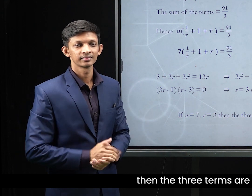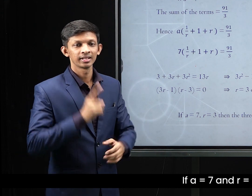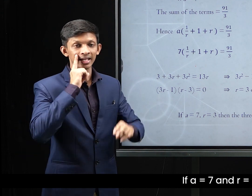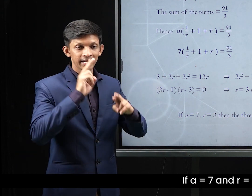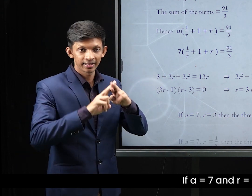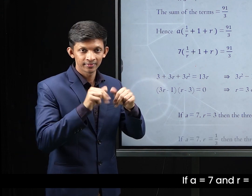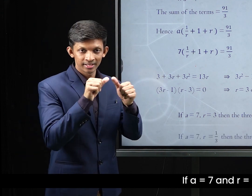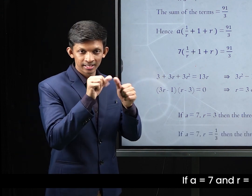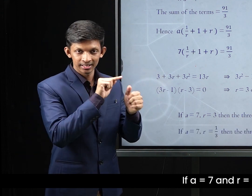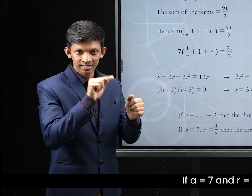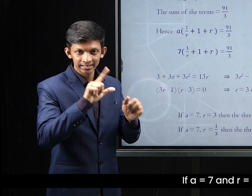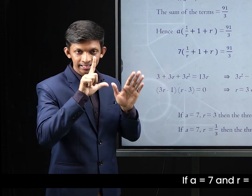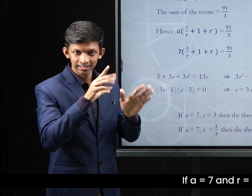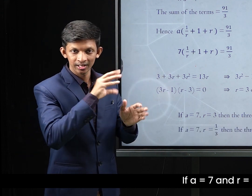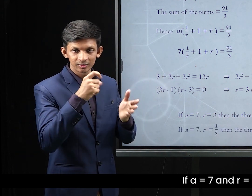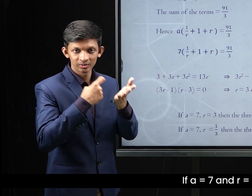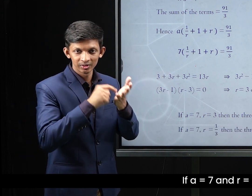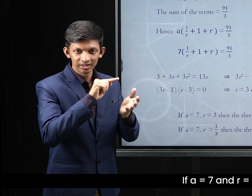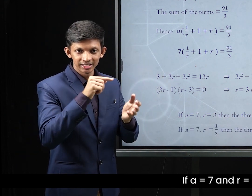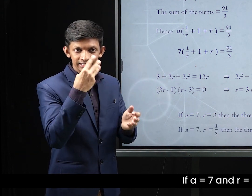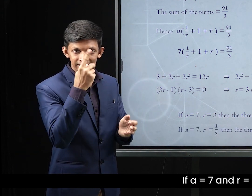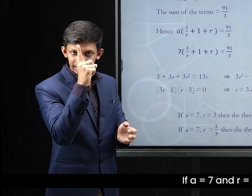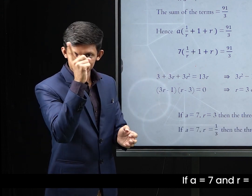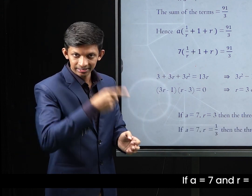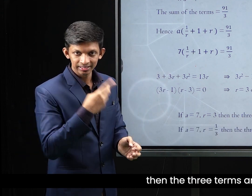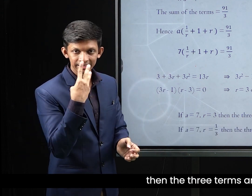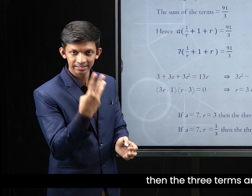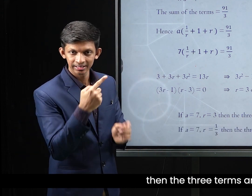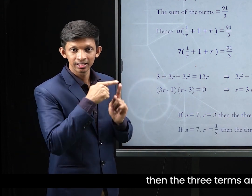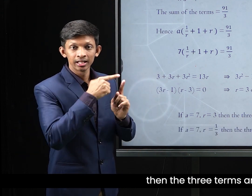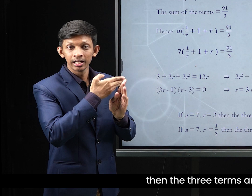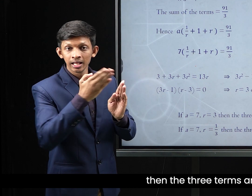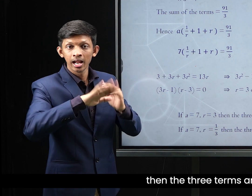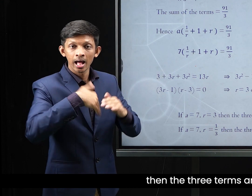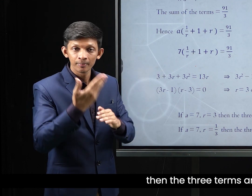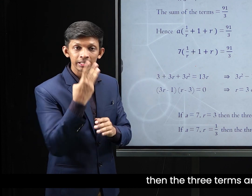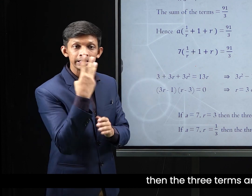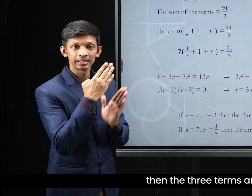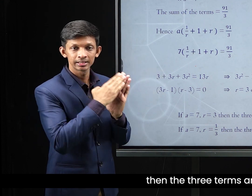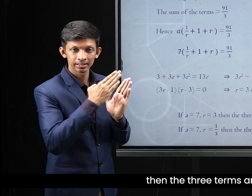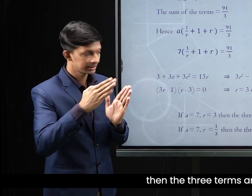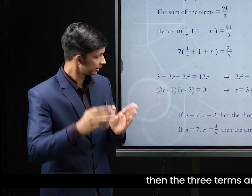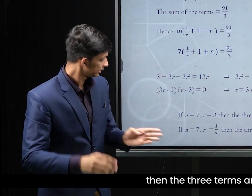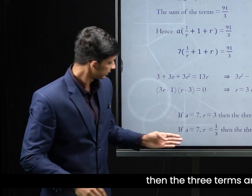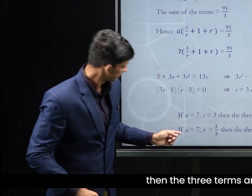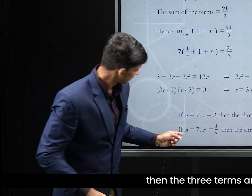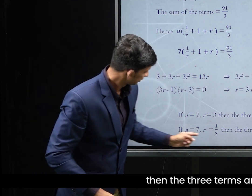If a is equal to 7 and r is equal to 1 by 3, then the three terms are 21, 7, 7 by